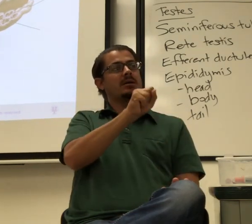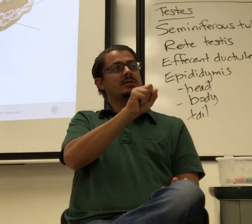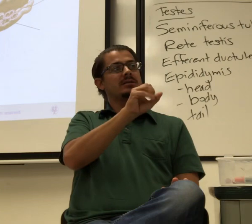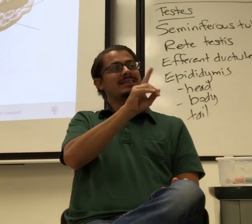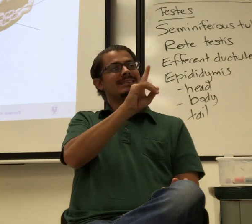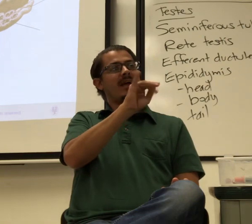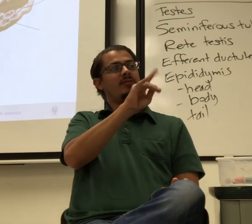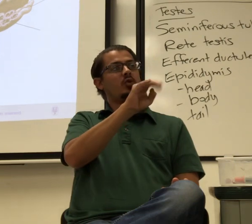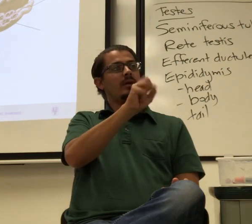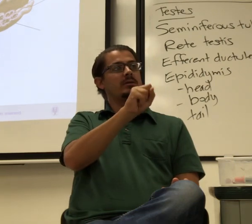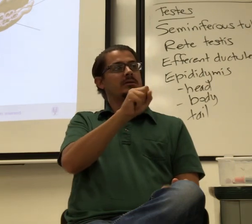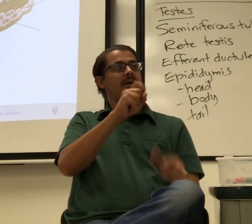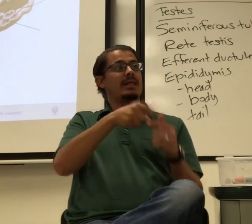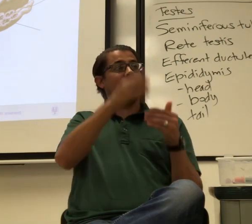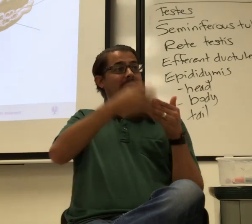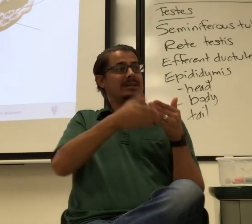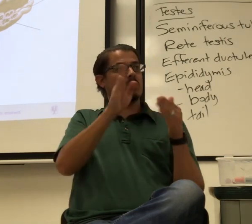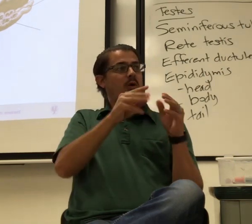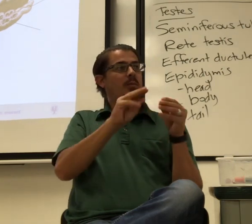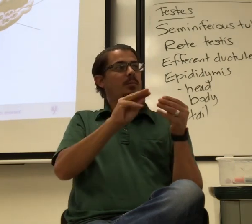it widens right there.